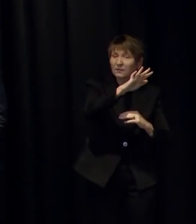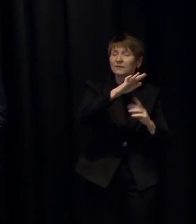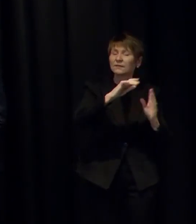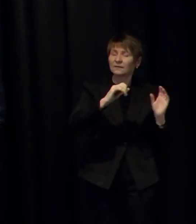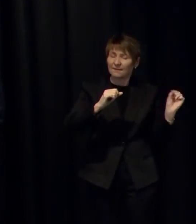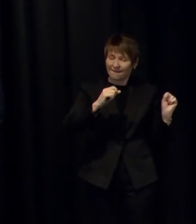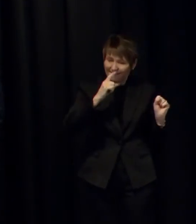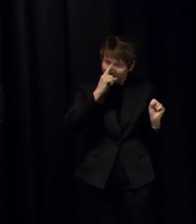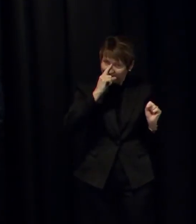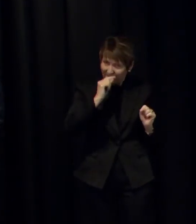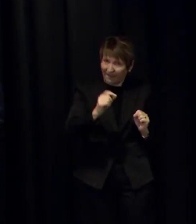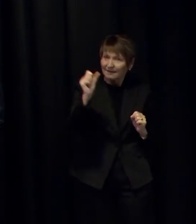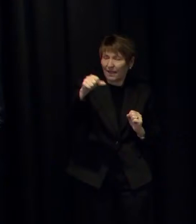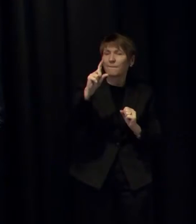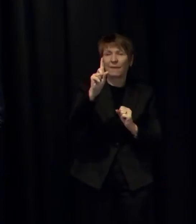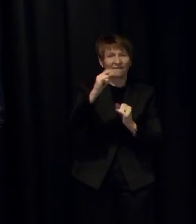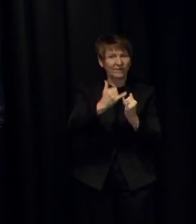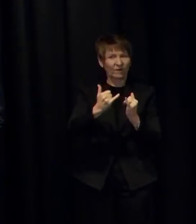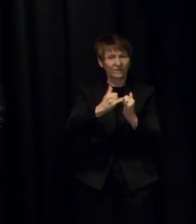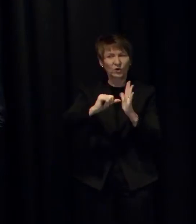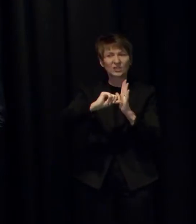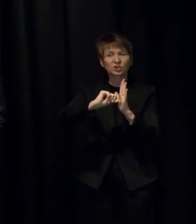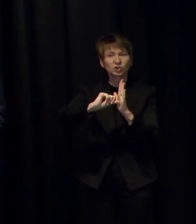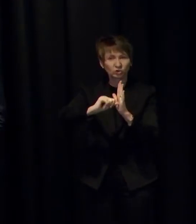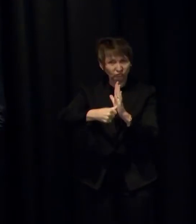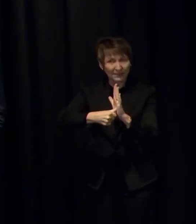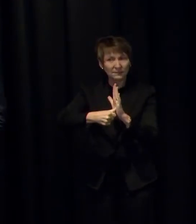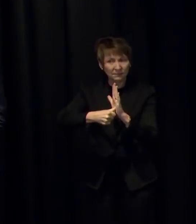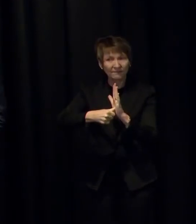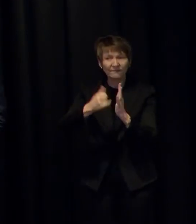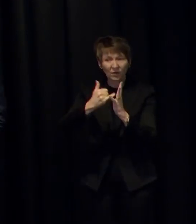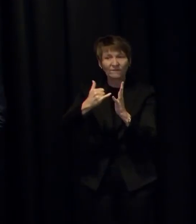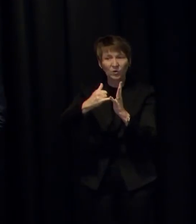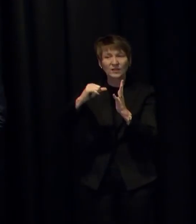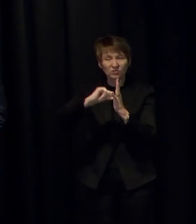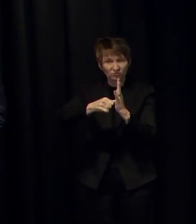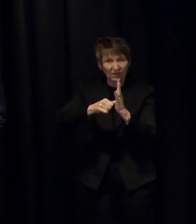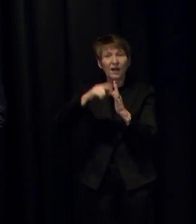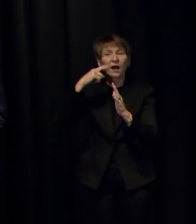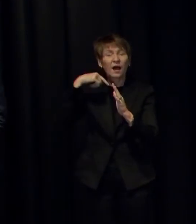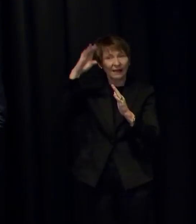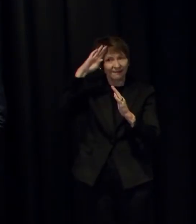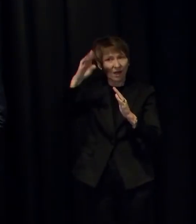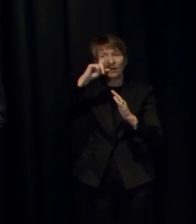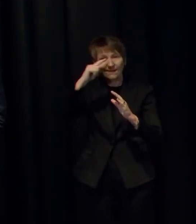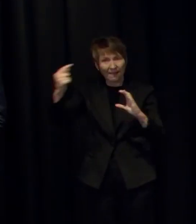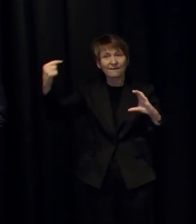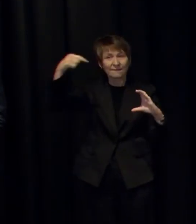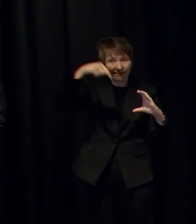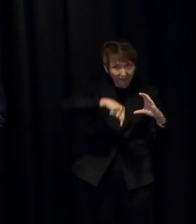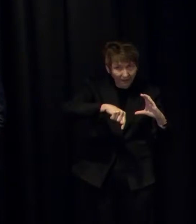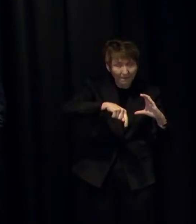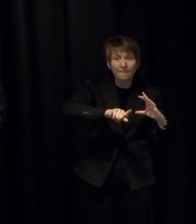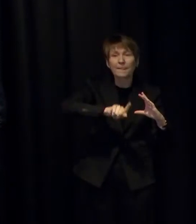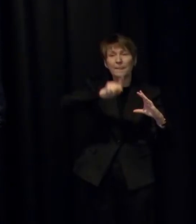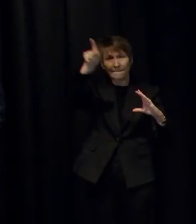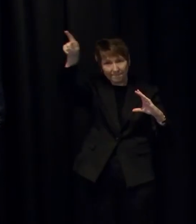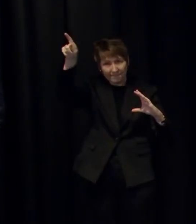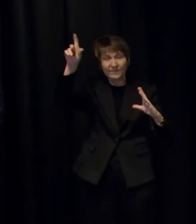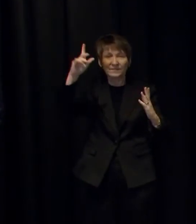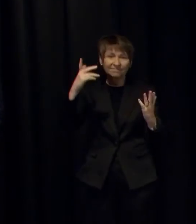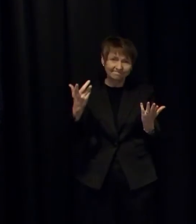it is appropriate at this point. But again, give it 10 days and it'll change. But the advice is, and the modelling